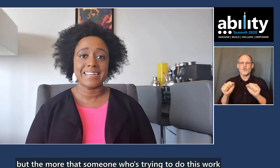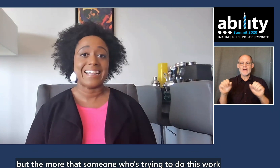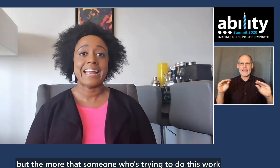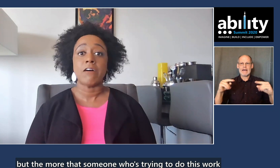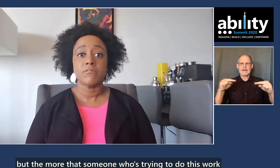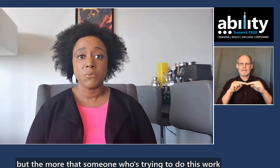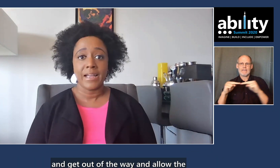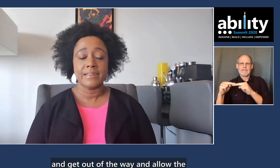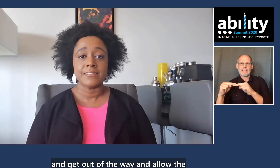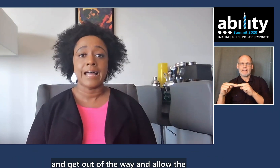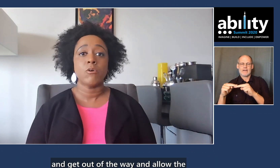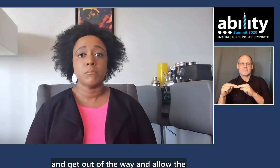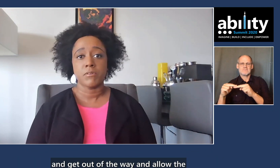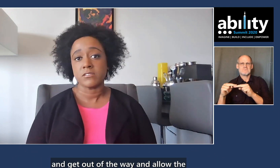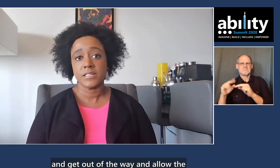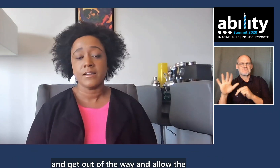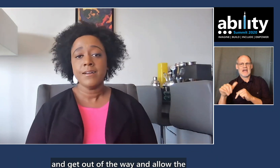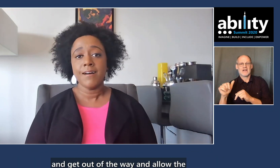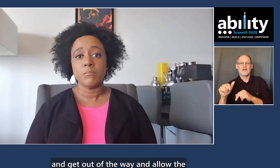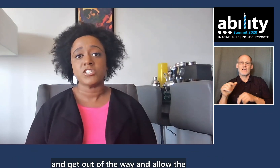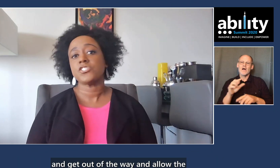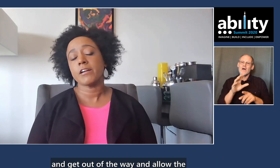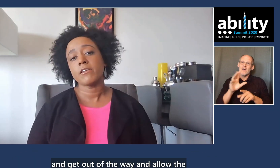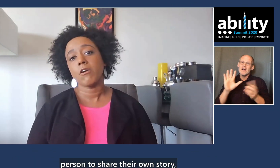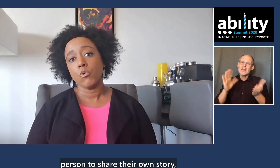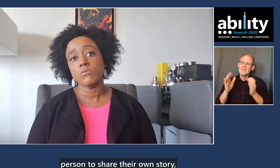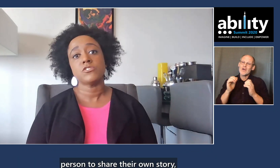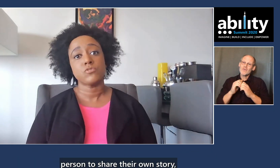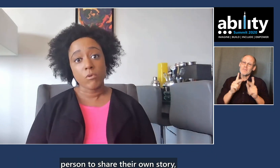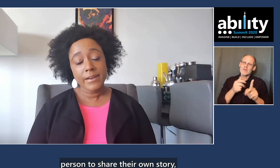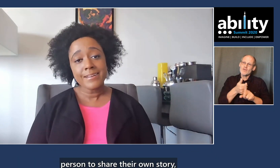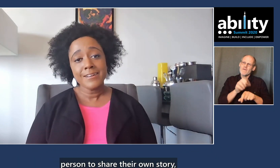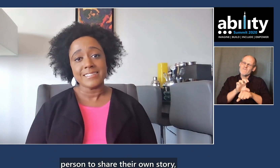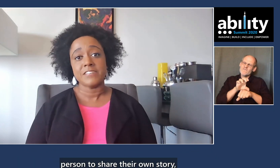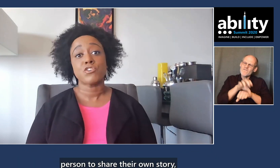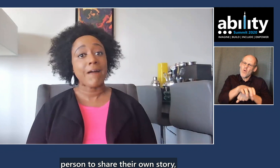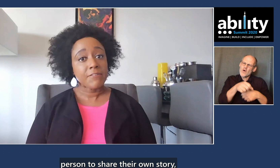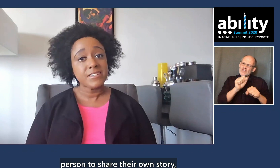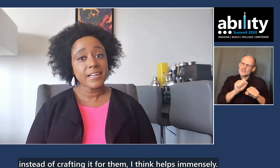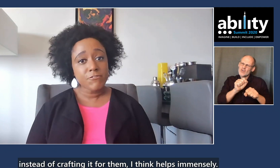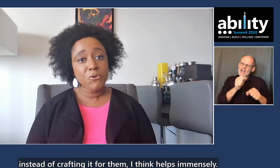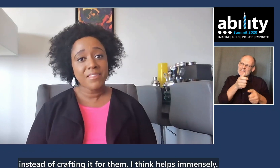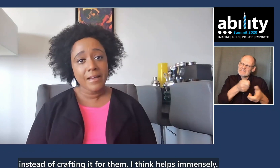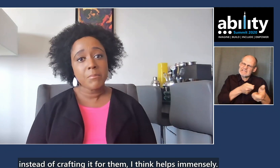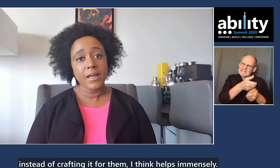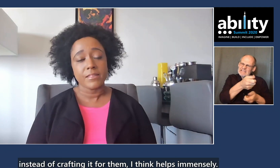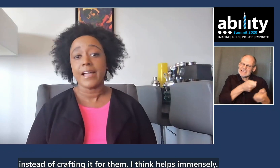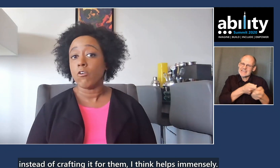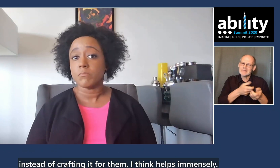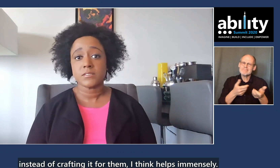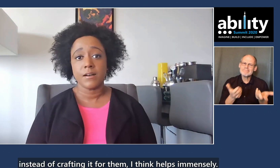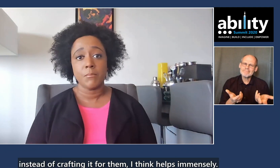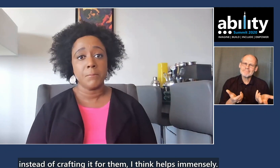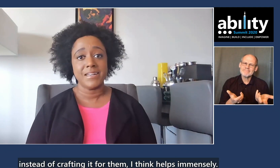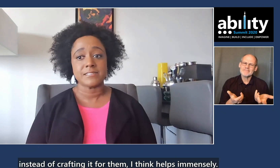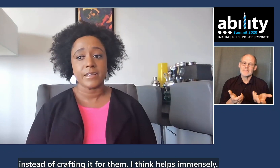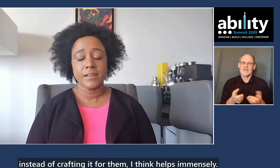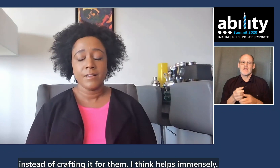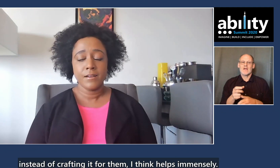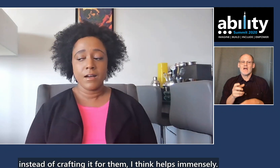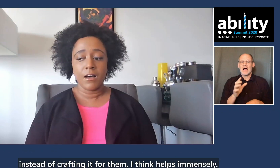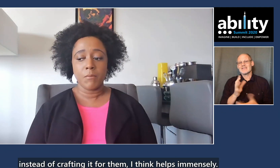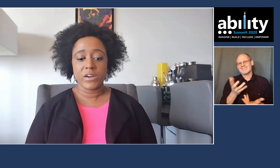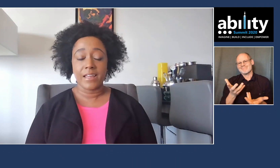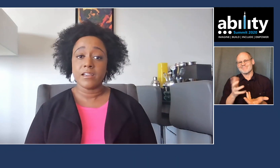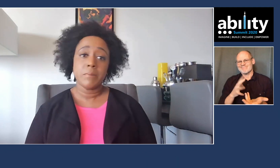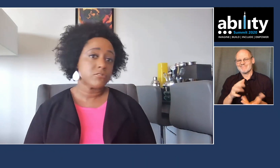do this work can get out of the way and allow the person to share their own story instead of crafting it for them, I think helps